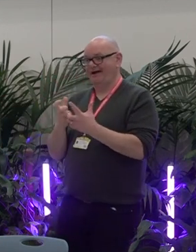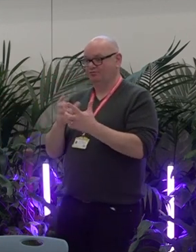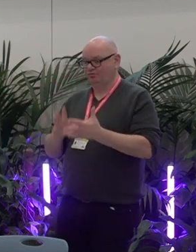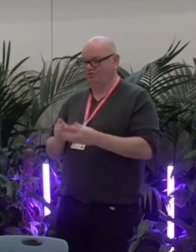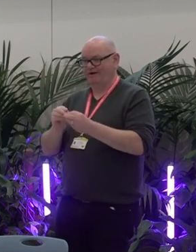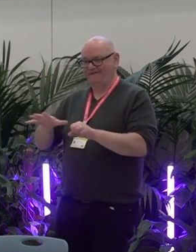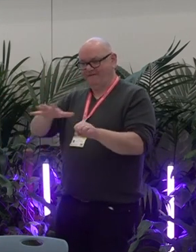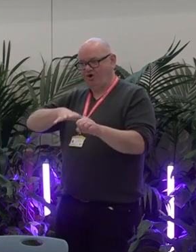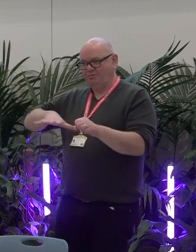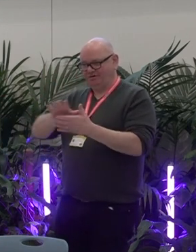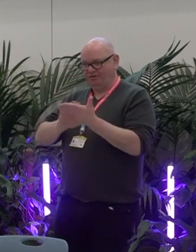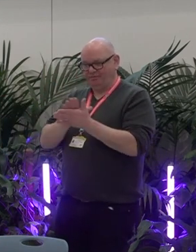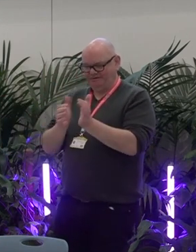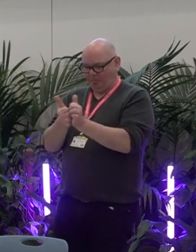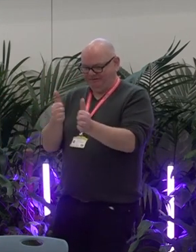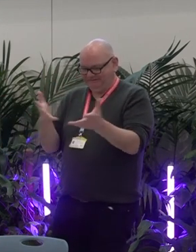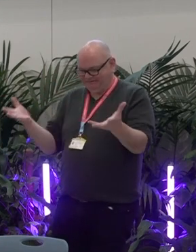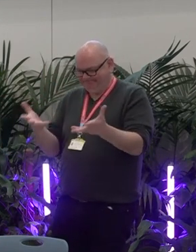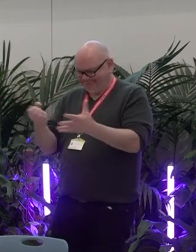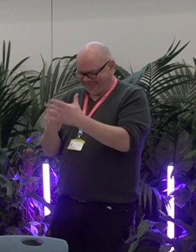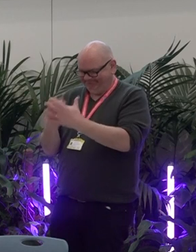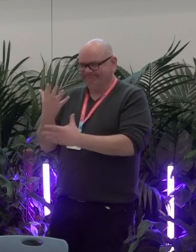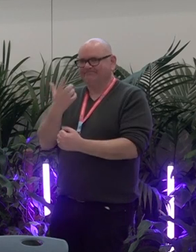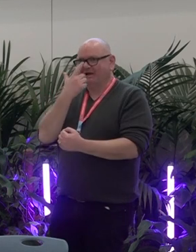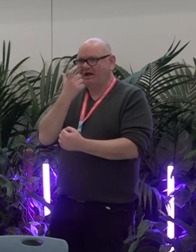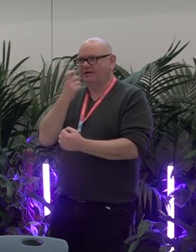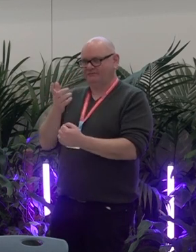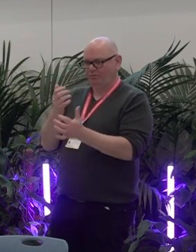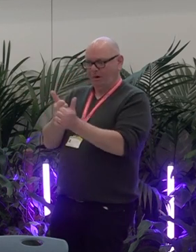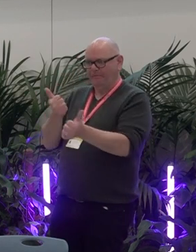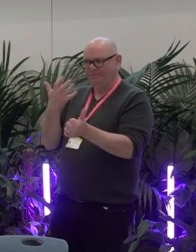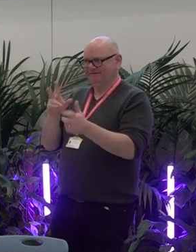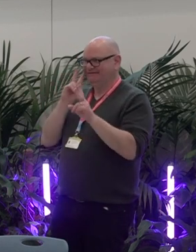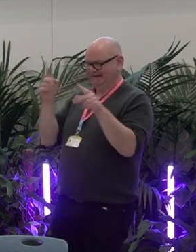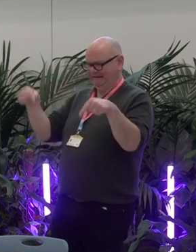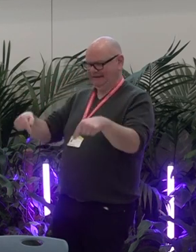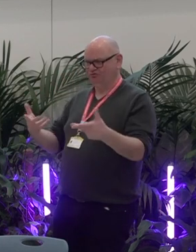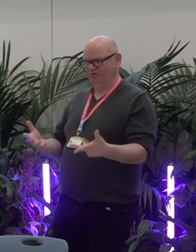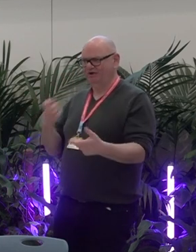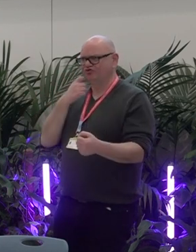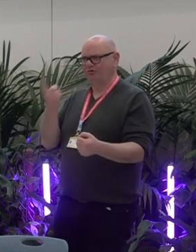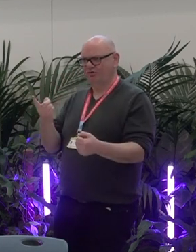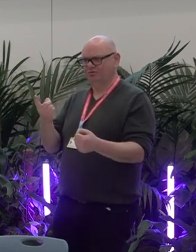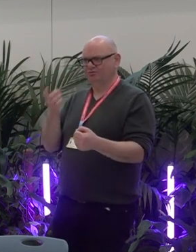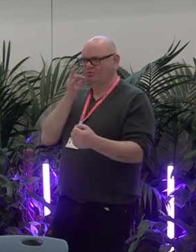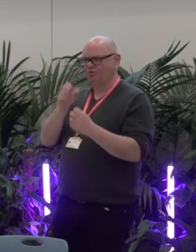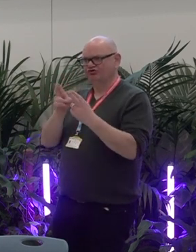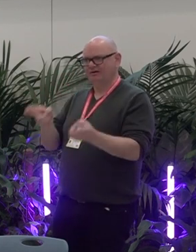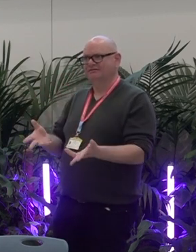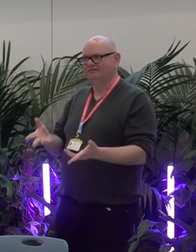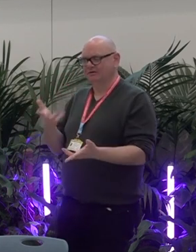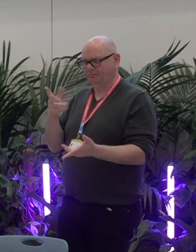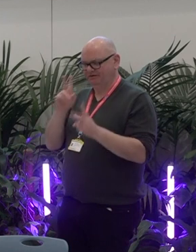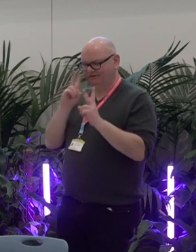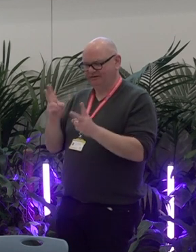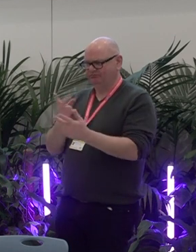fertile space for the kinds of companies that we have seen, you're seeing here today and tomorrow. And we're seeing some